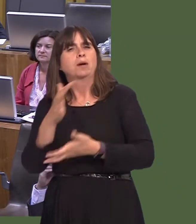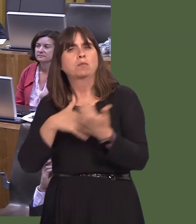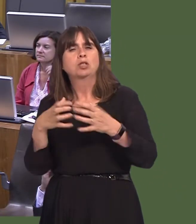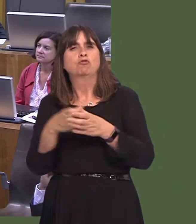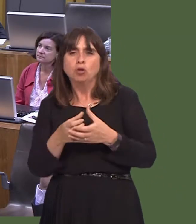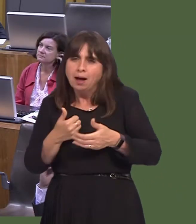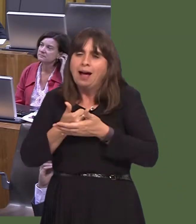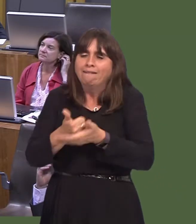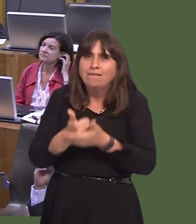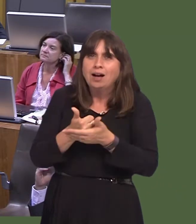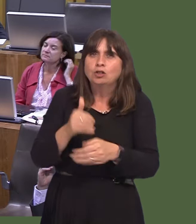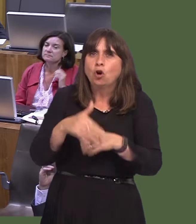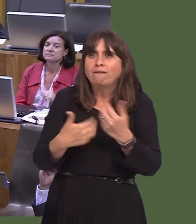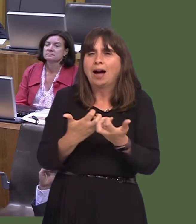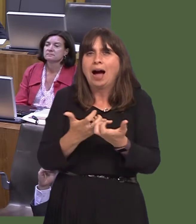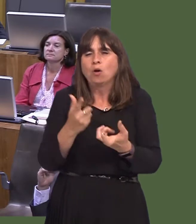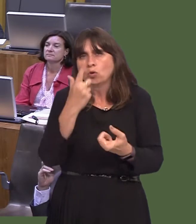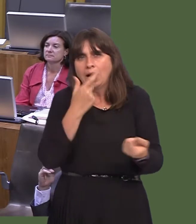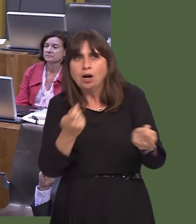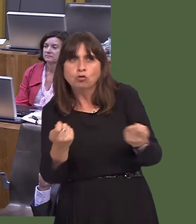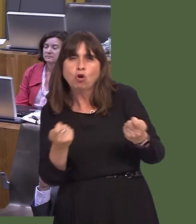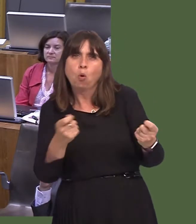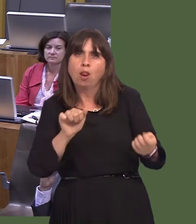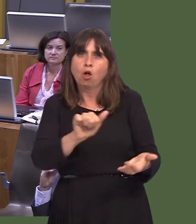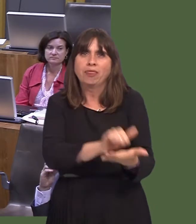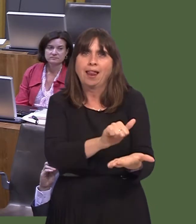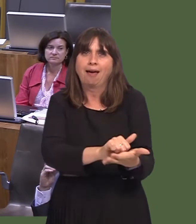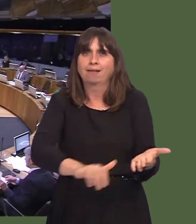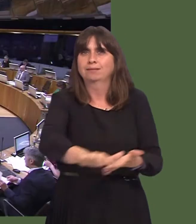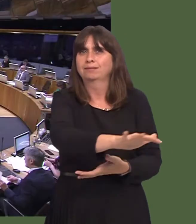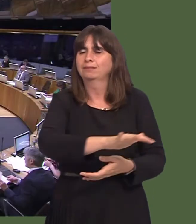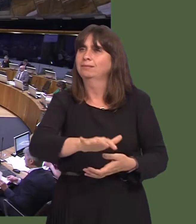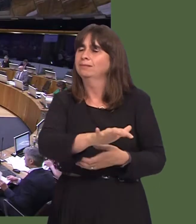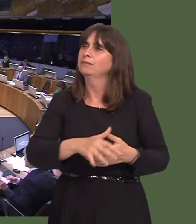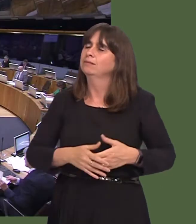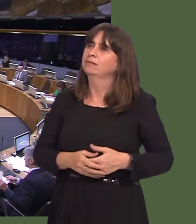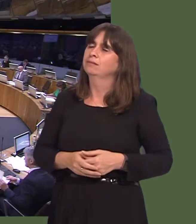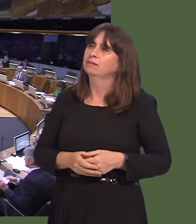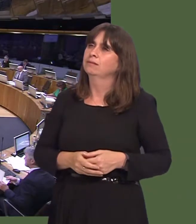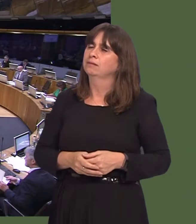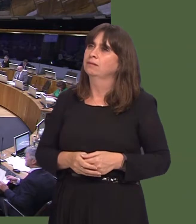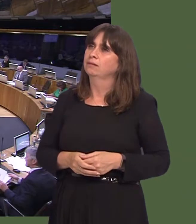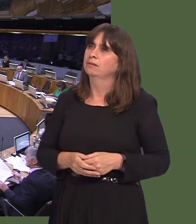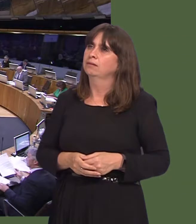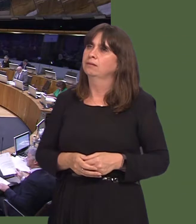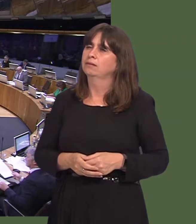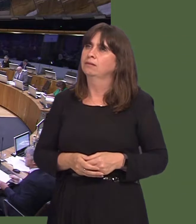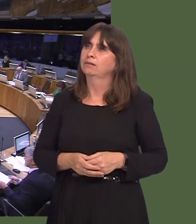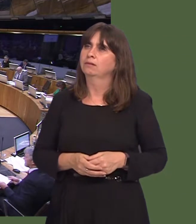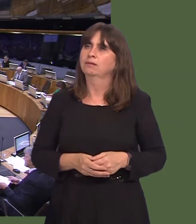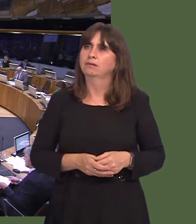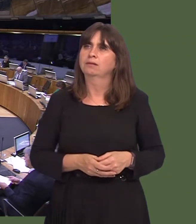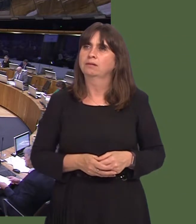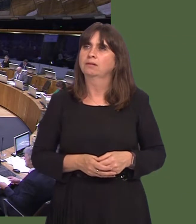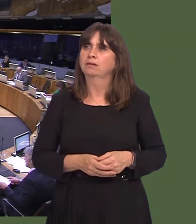advice on action on land they manage. Susie Davis. Diolch, Llywydd. They say that there are only certain things will